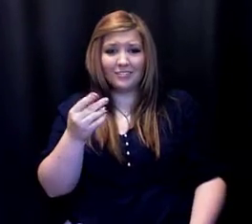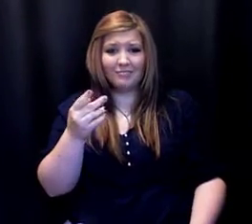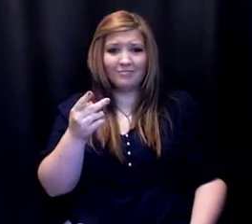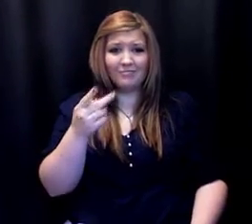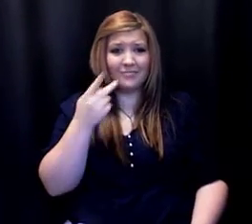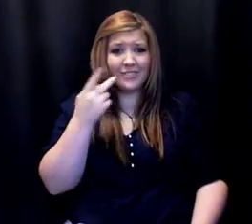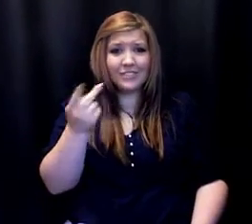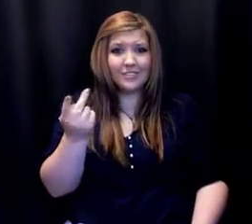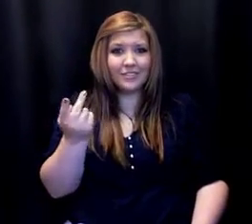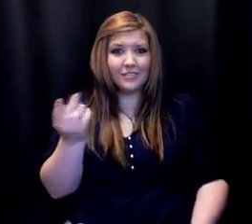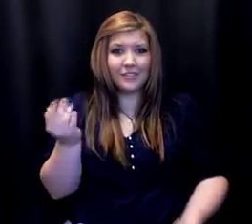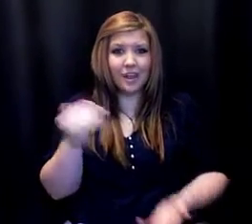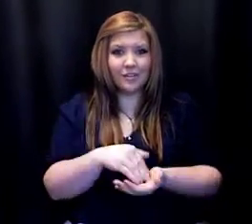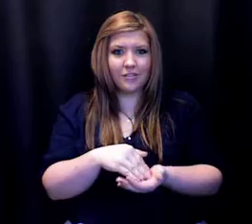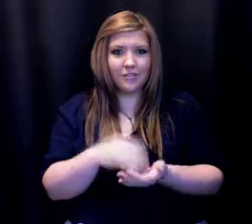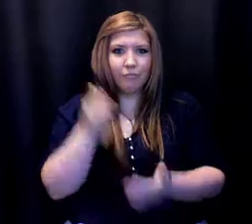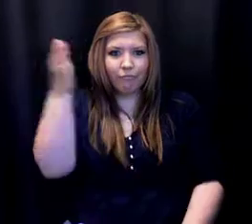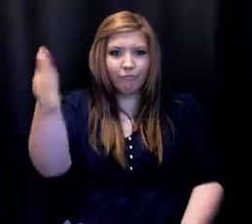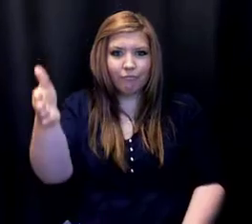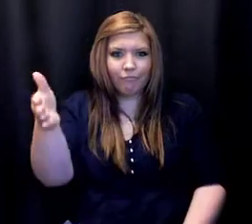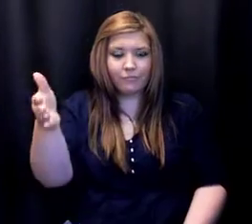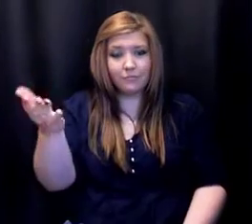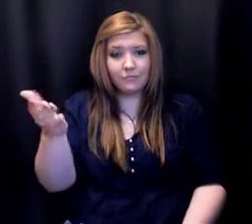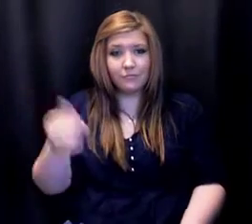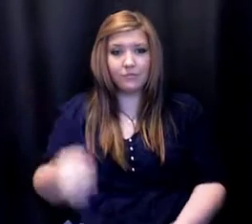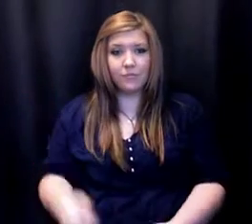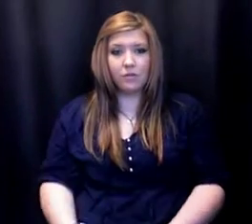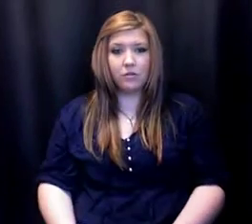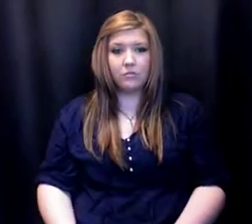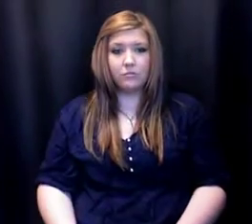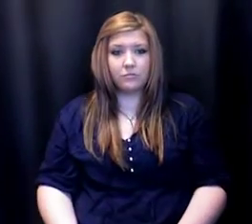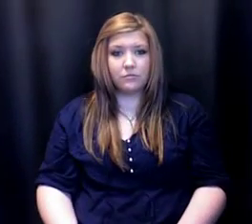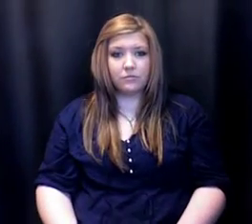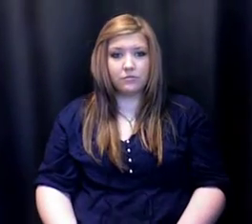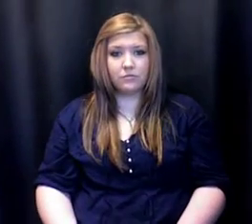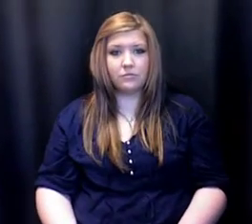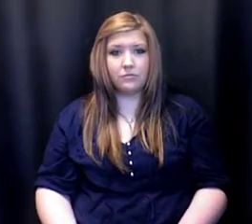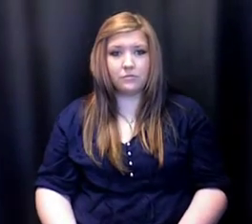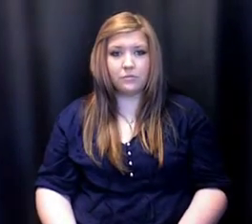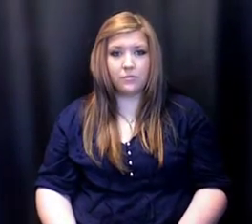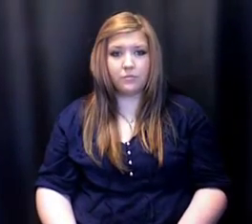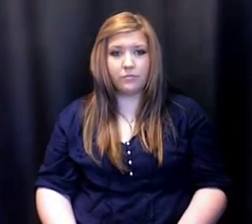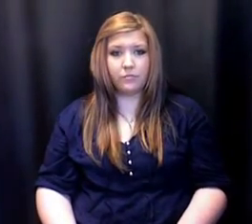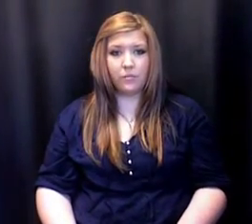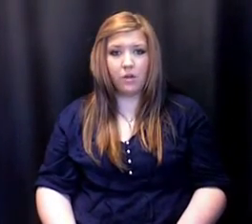So, in talking with a friend of mine, she decided to take some time off from work and travel with me.